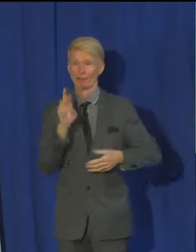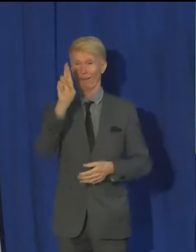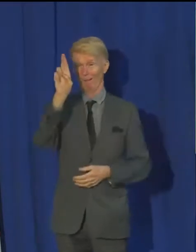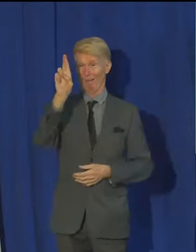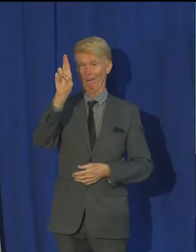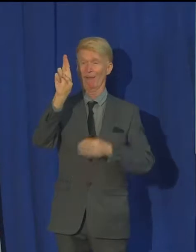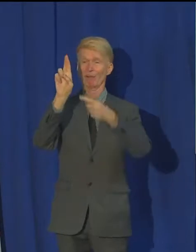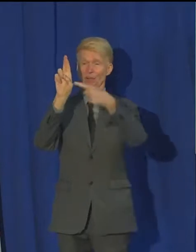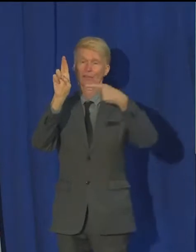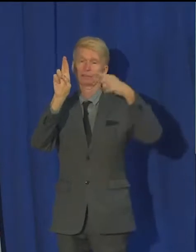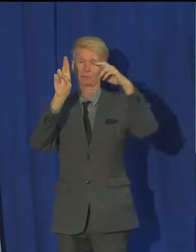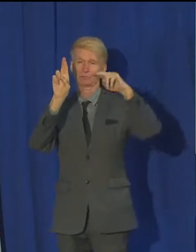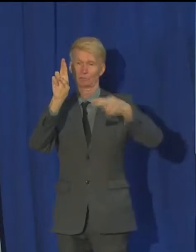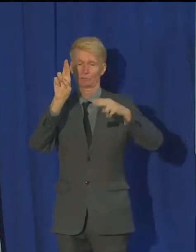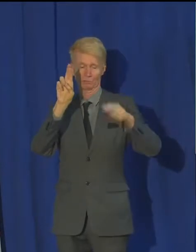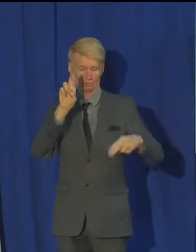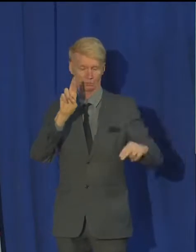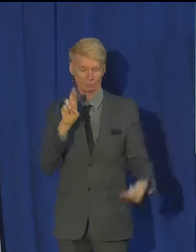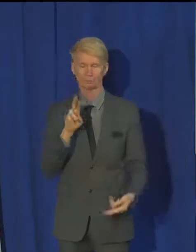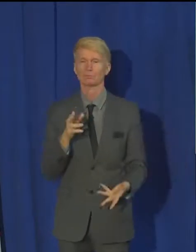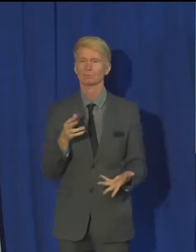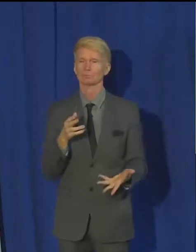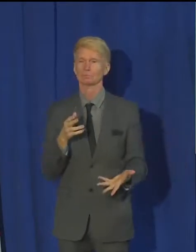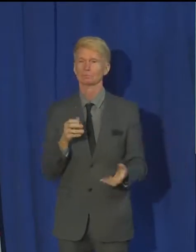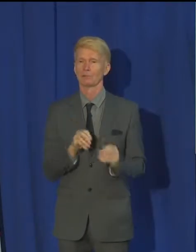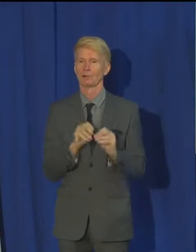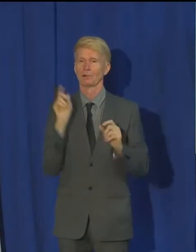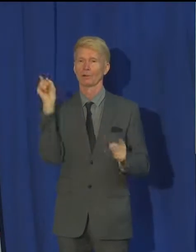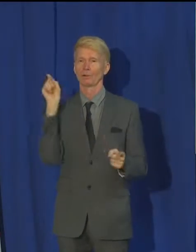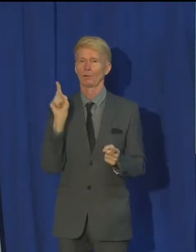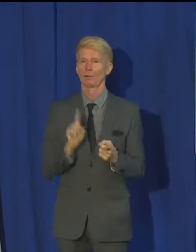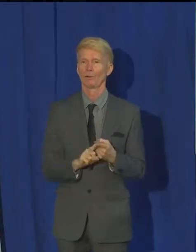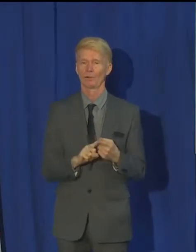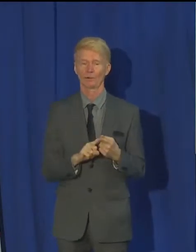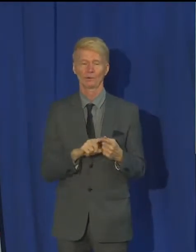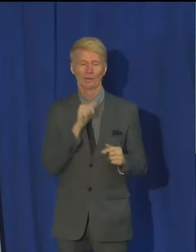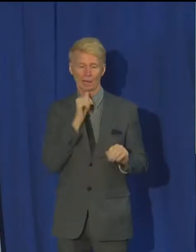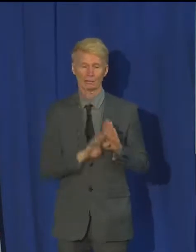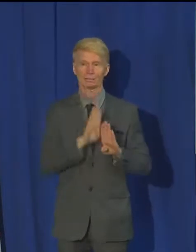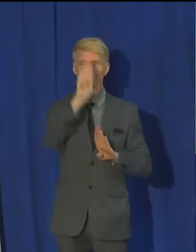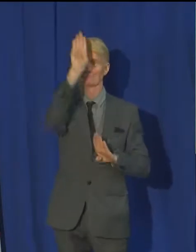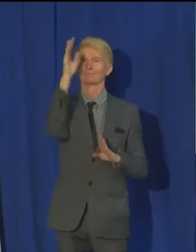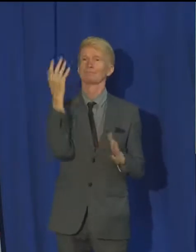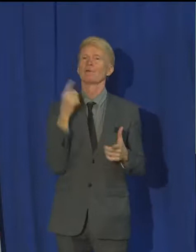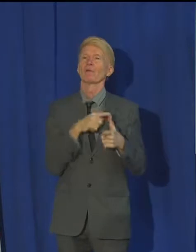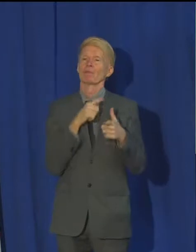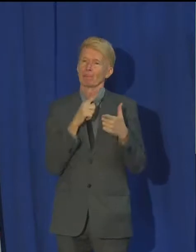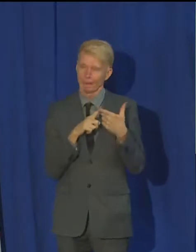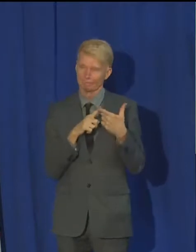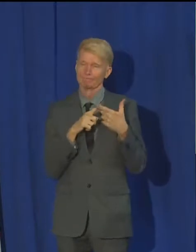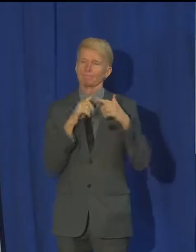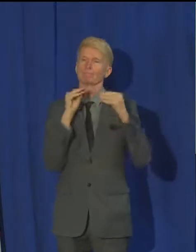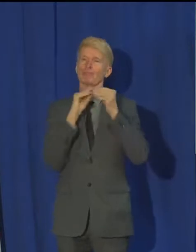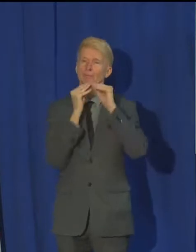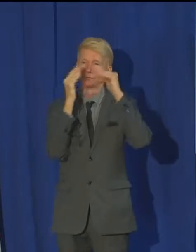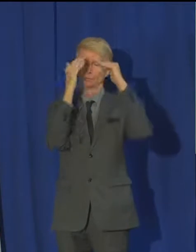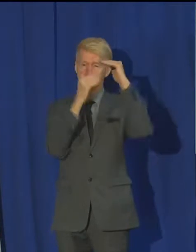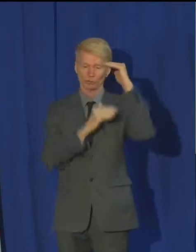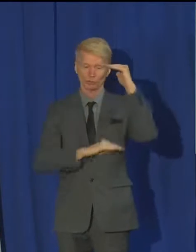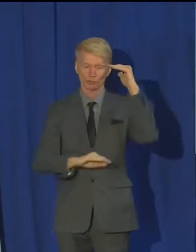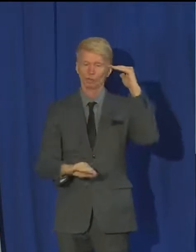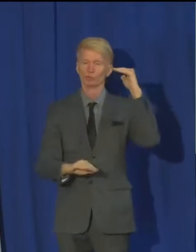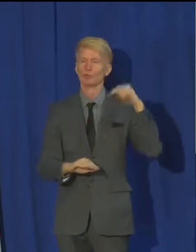R, dropped how well the virus was replicating, and we got it down so that our